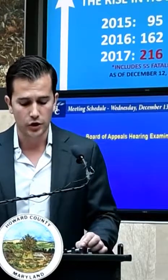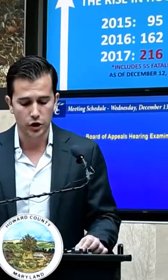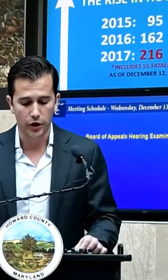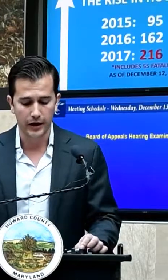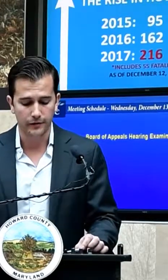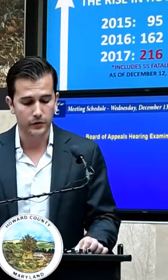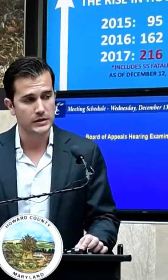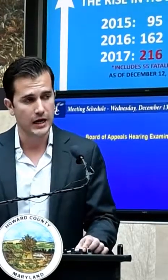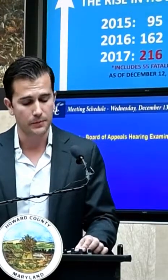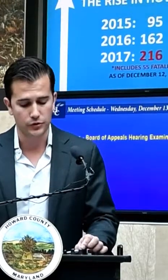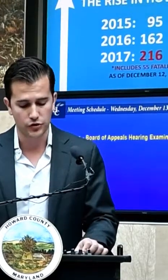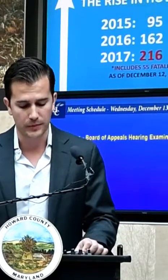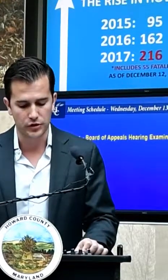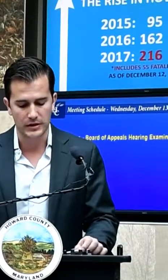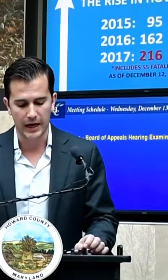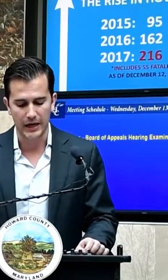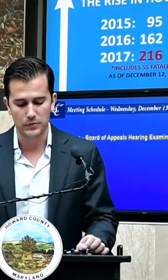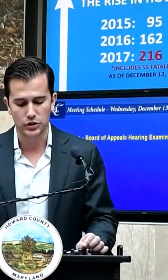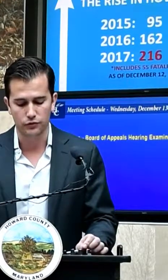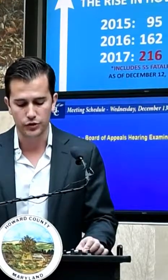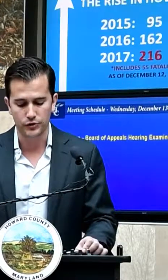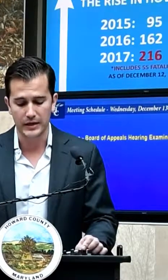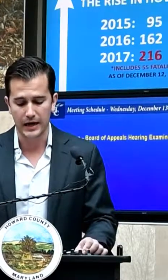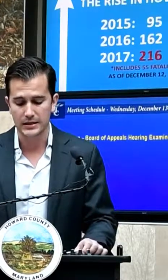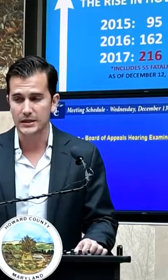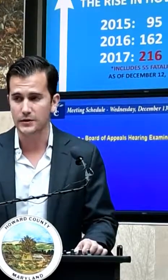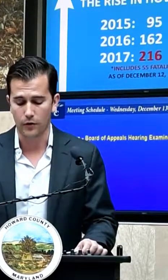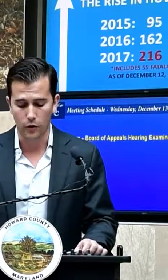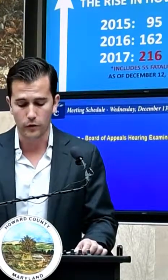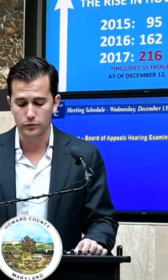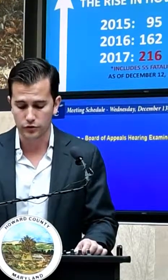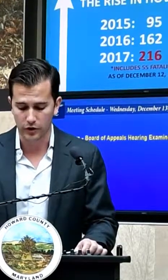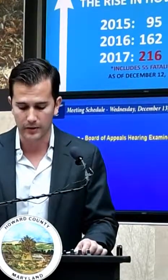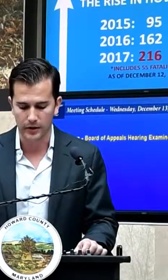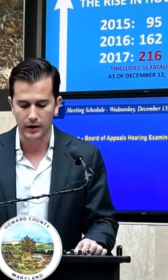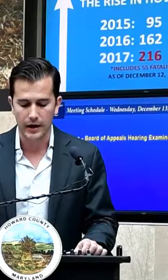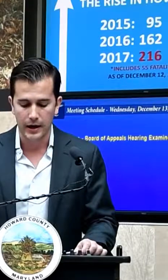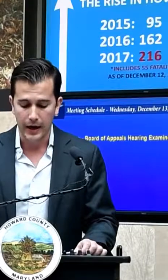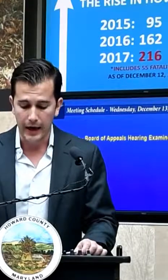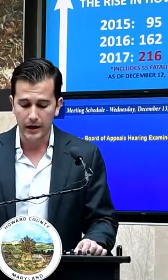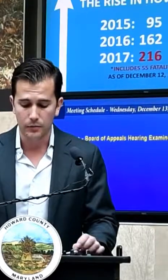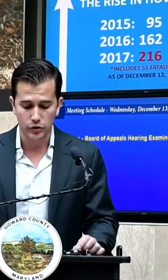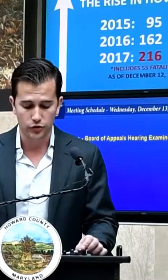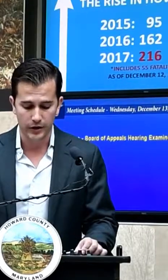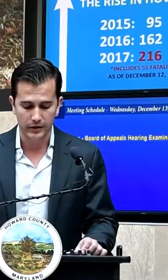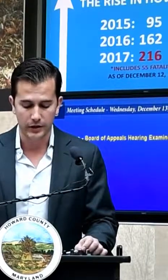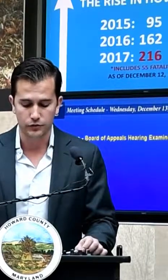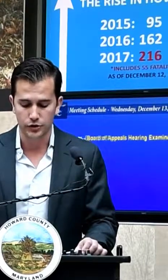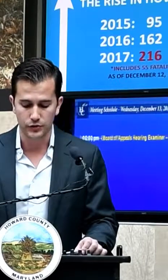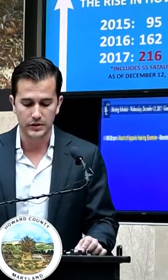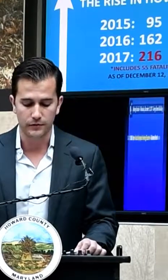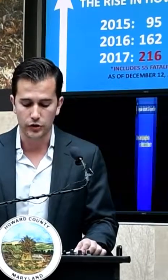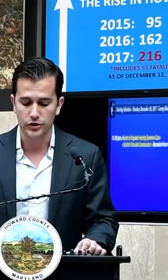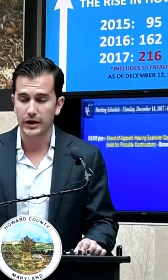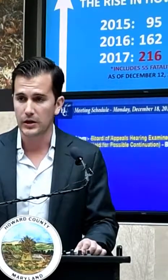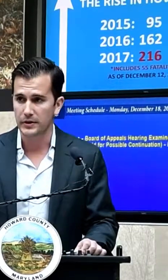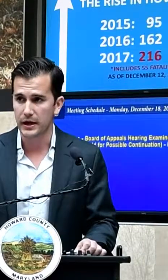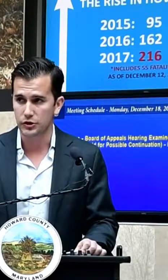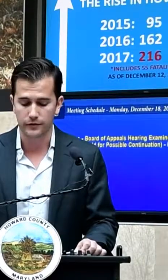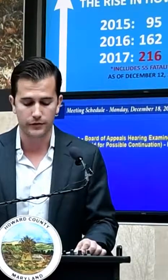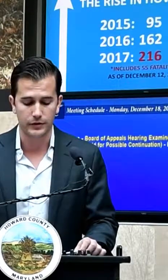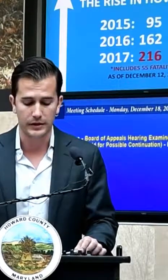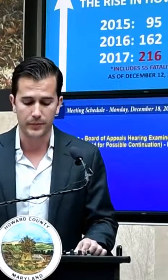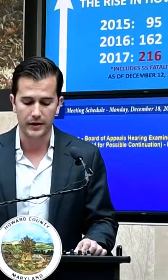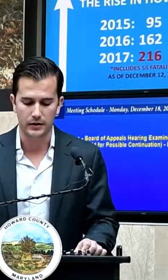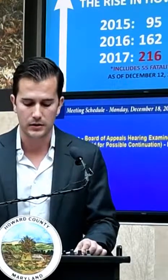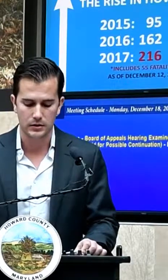initiative, targeting first-time prescriptions, aims to reduce excessive overprescribing and, most critically, reduce diversion and the